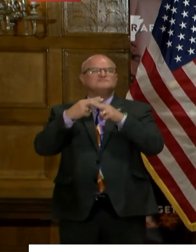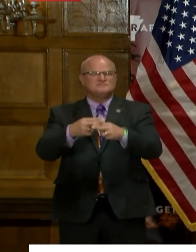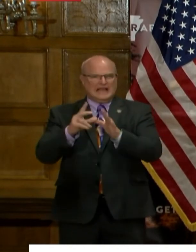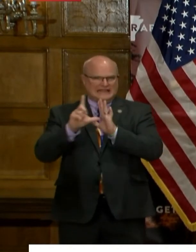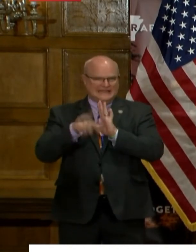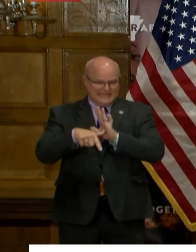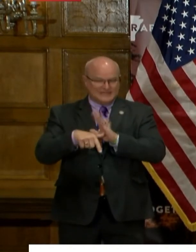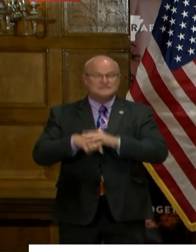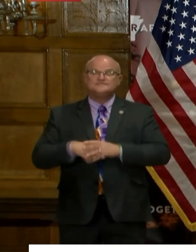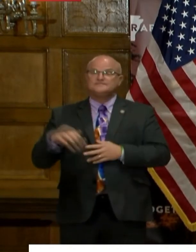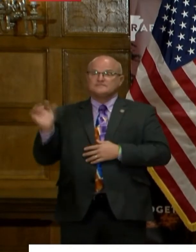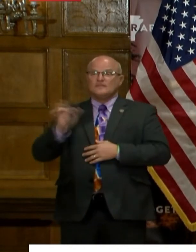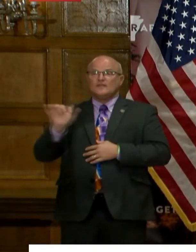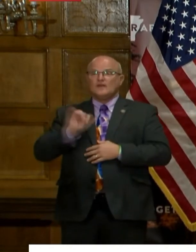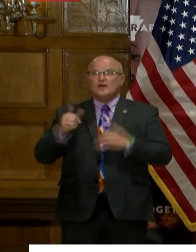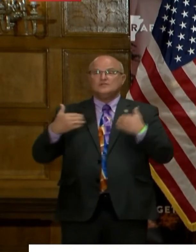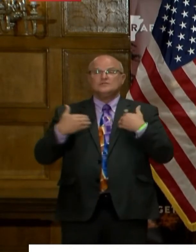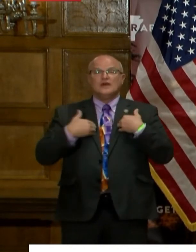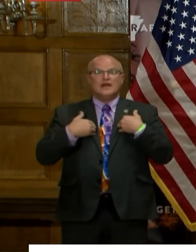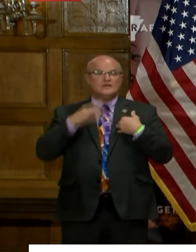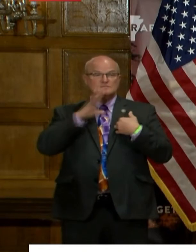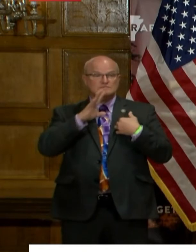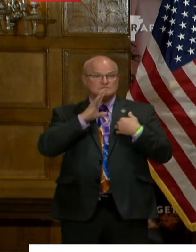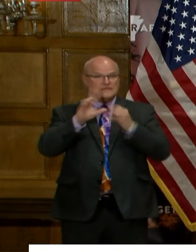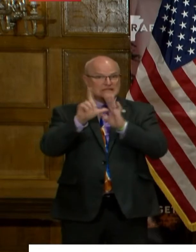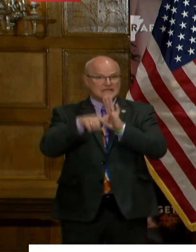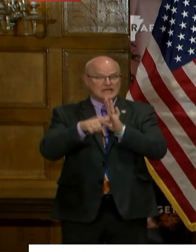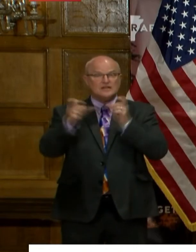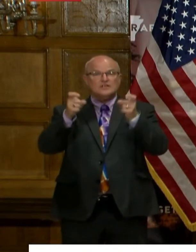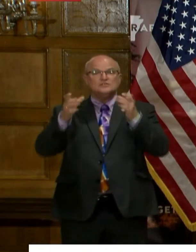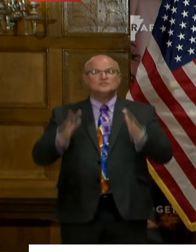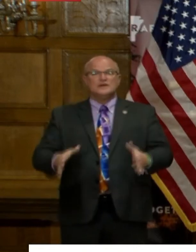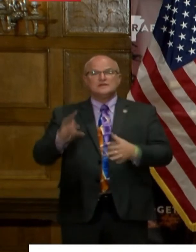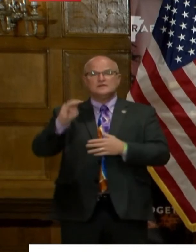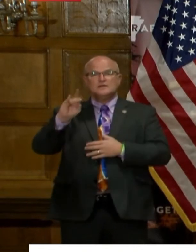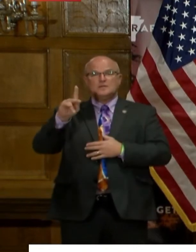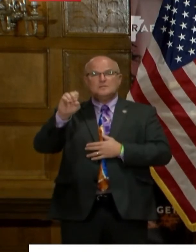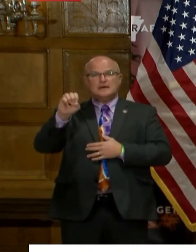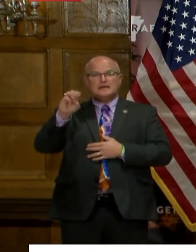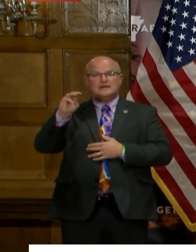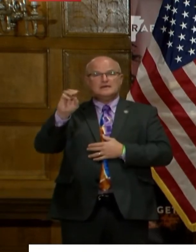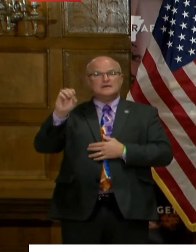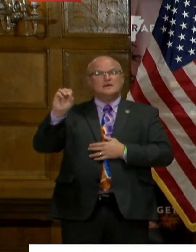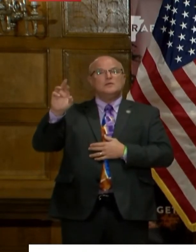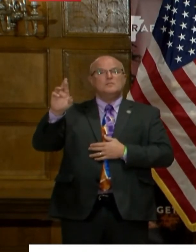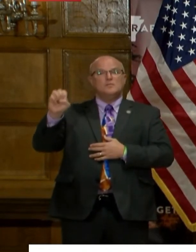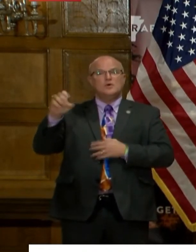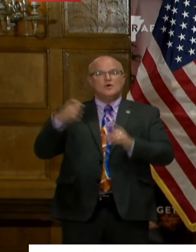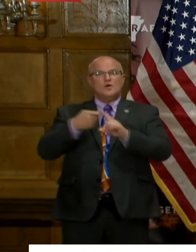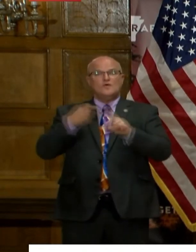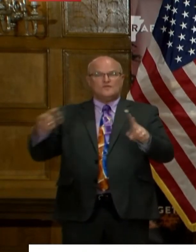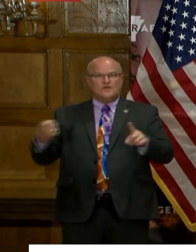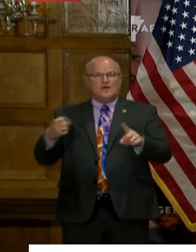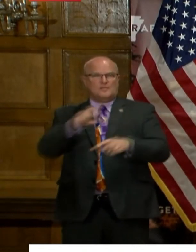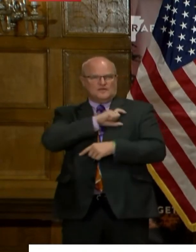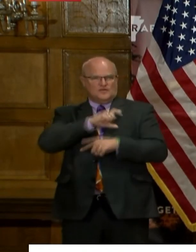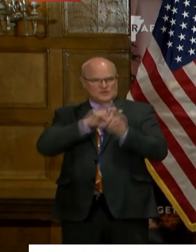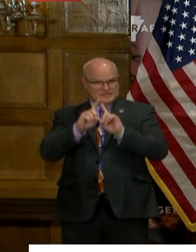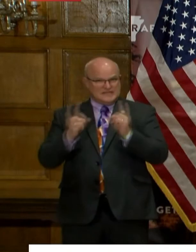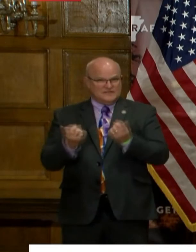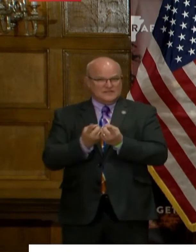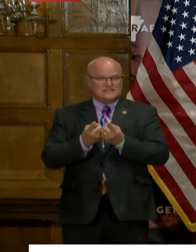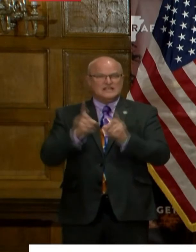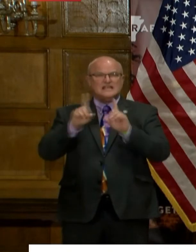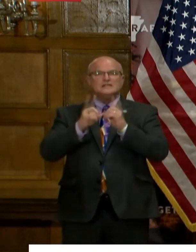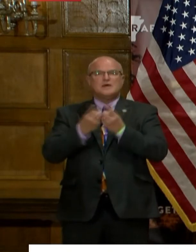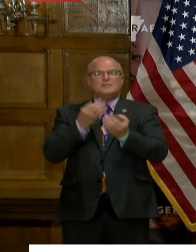later. I also have, who will be speaking, Director Mike Moore of our Enforcement Division at